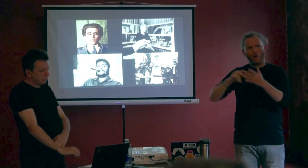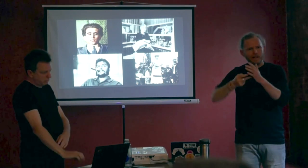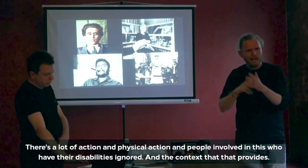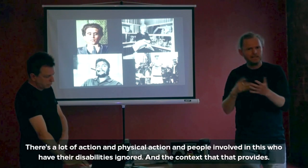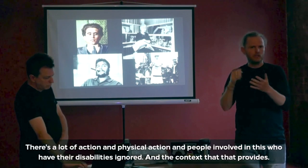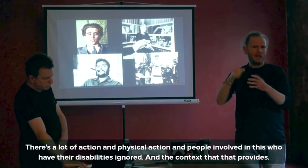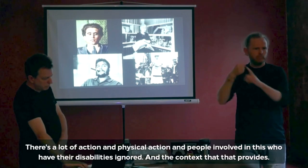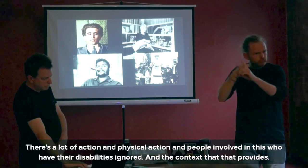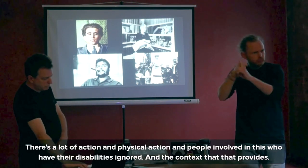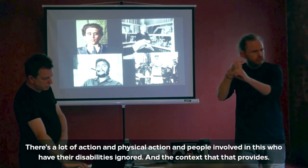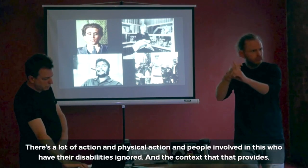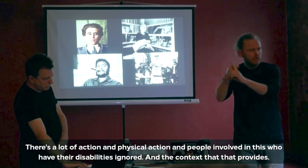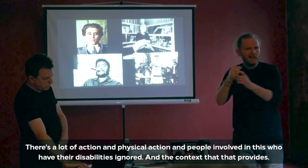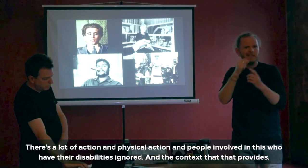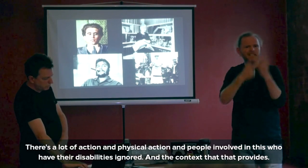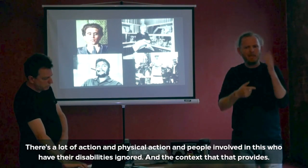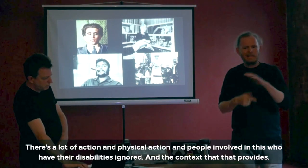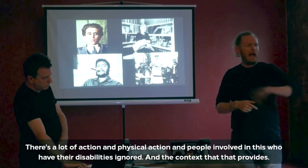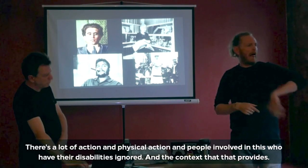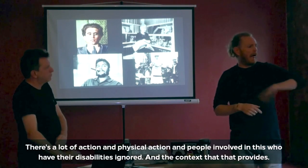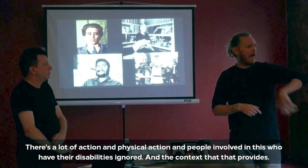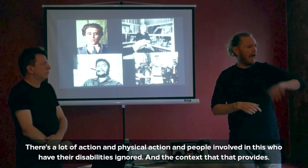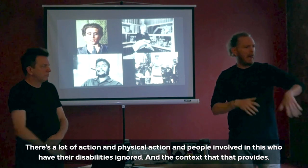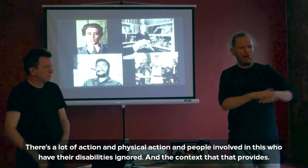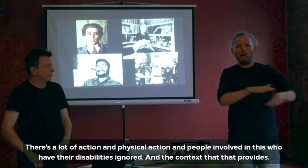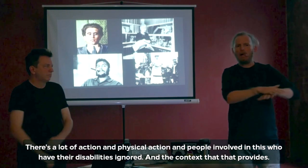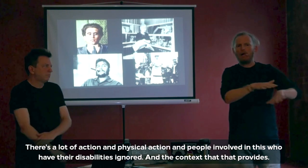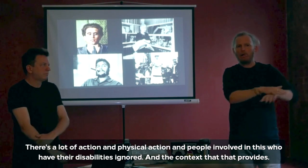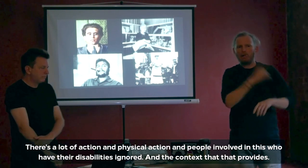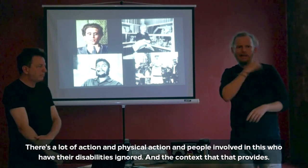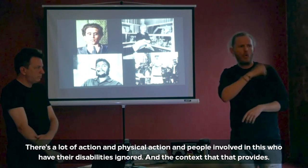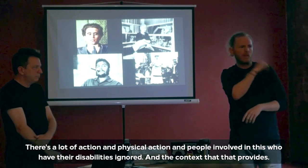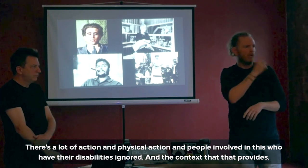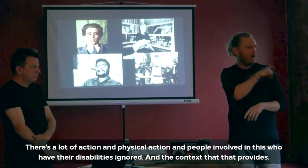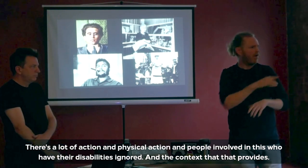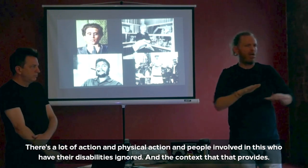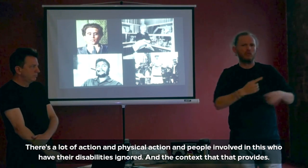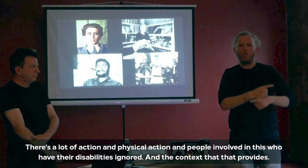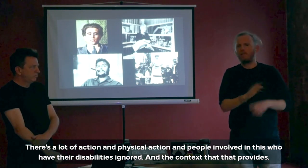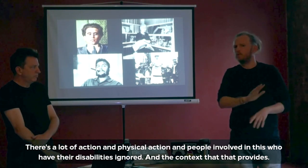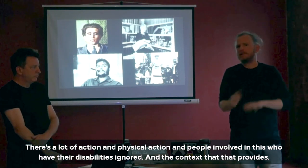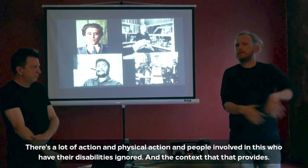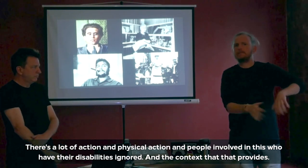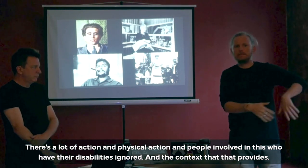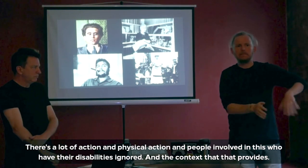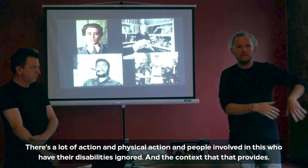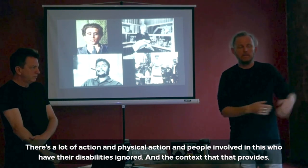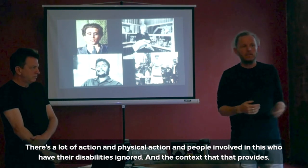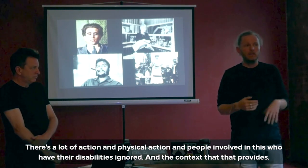So there's a lot of action and political action and people involved in this who have their disabilities ignored